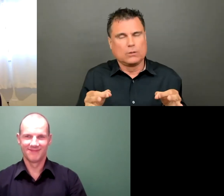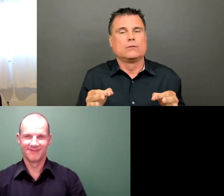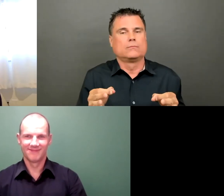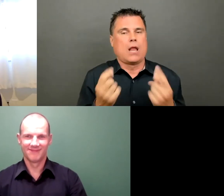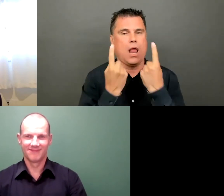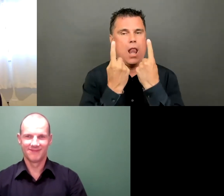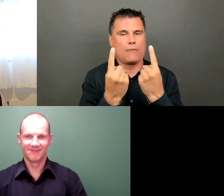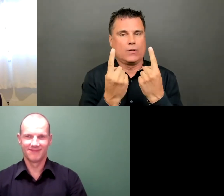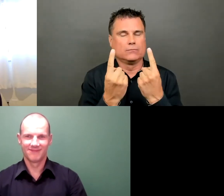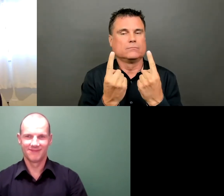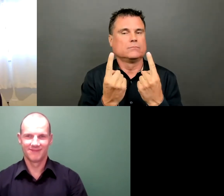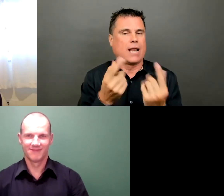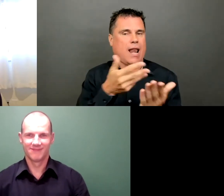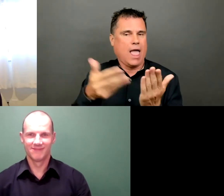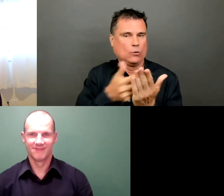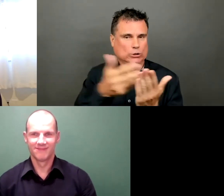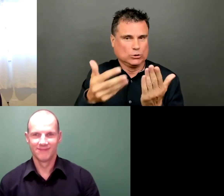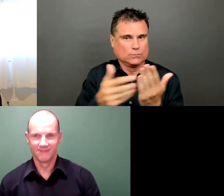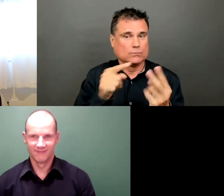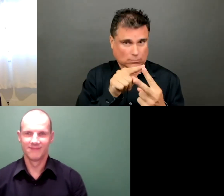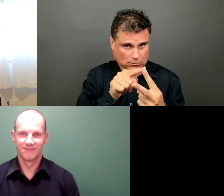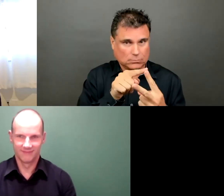South Africa has 11